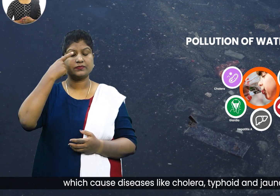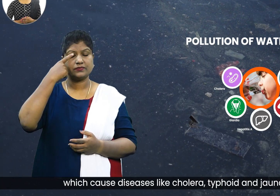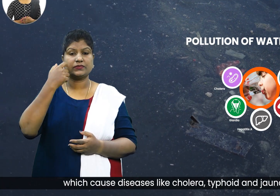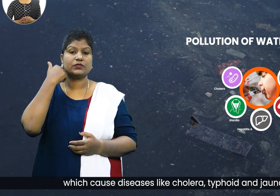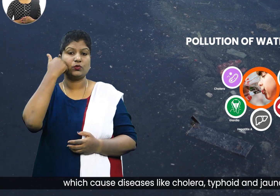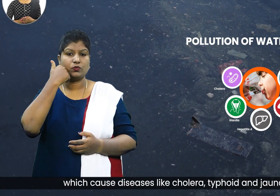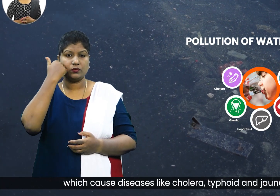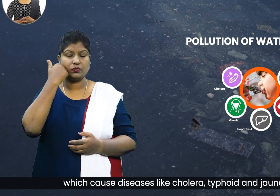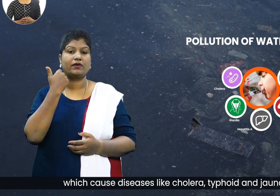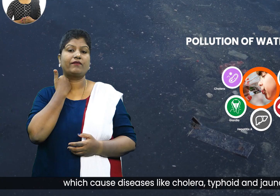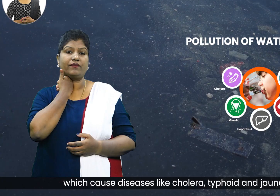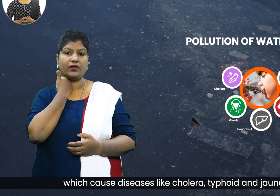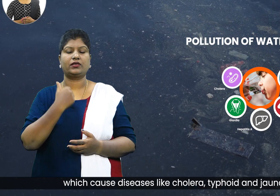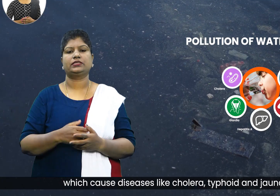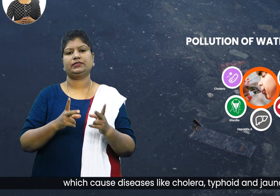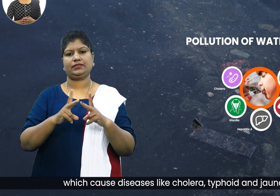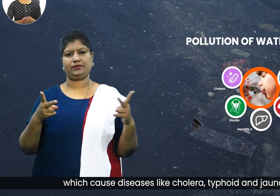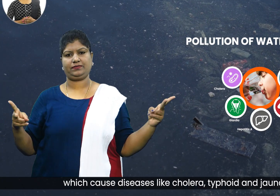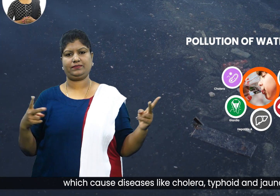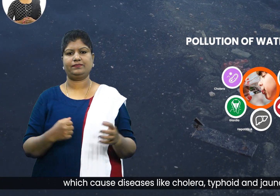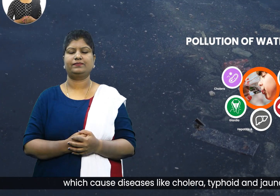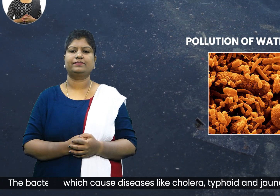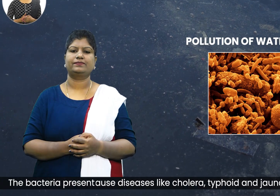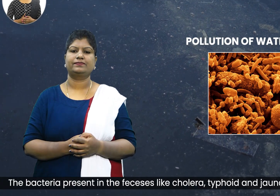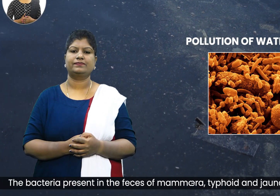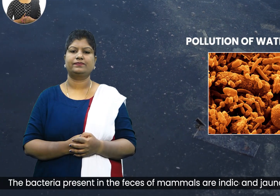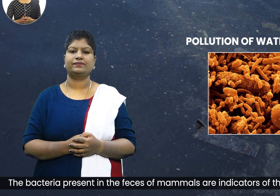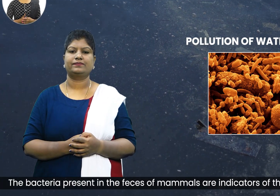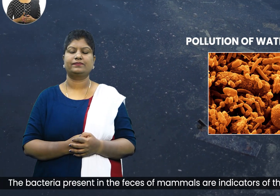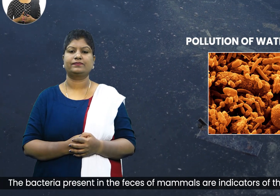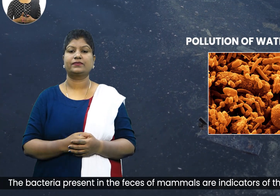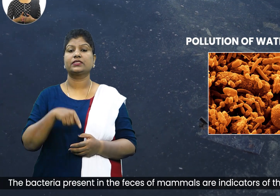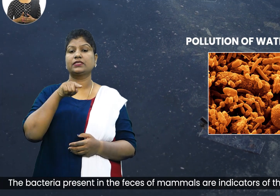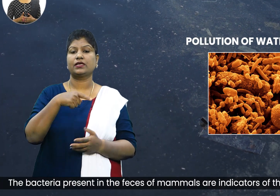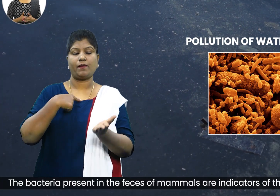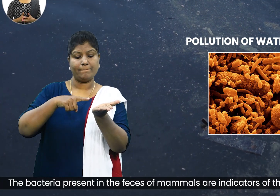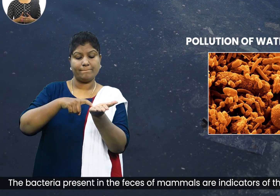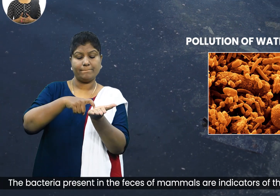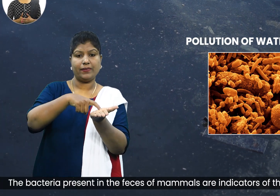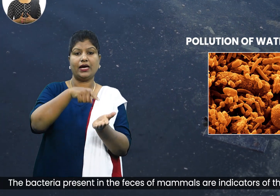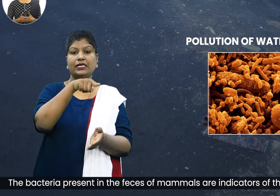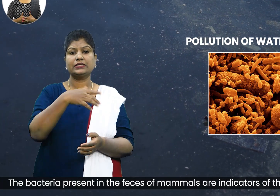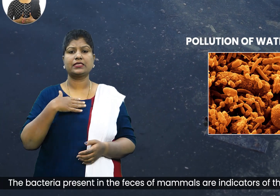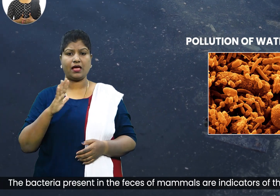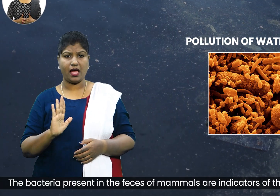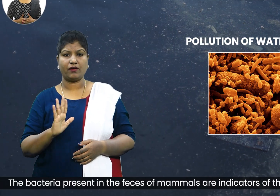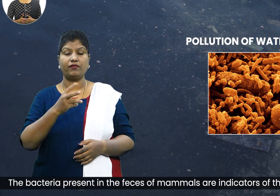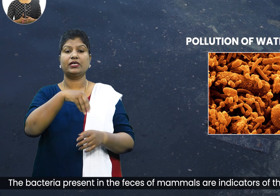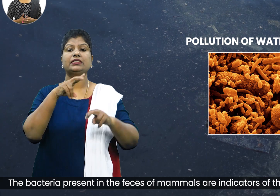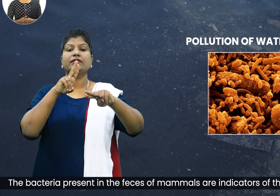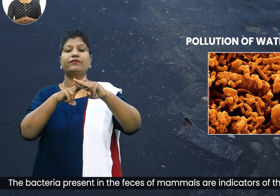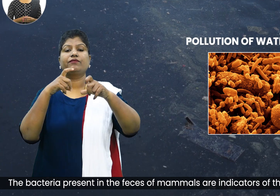jaundice, etc. The bacteria present in the feces of